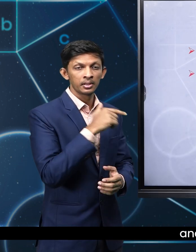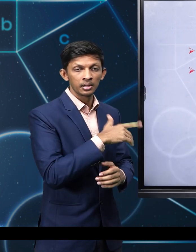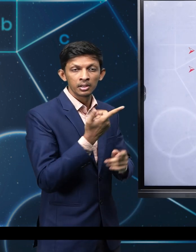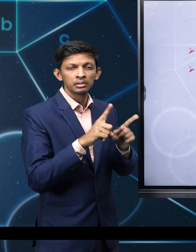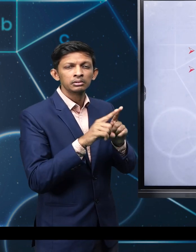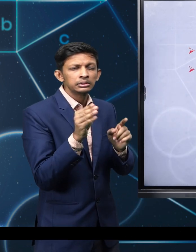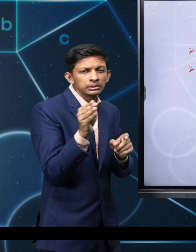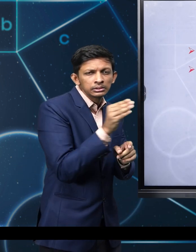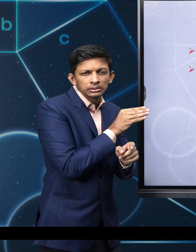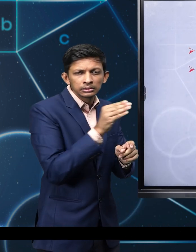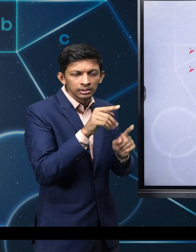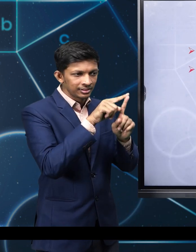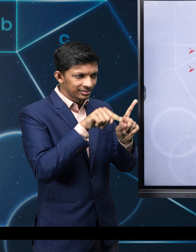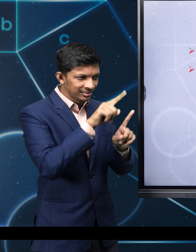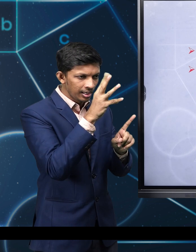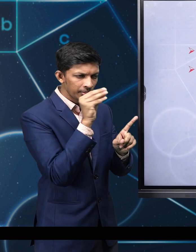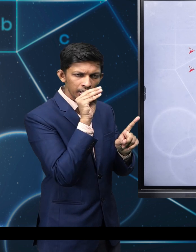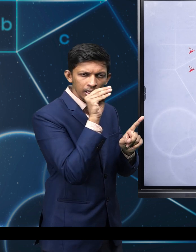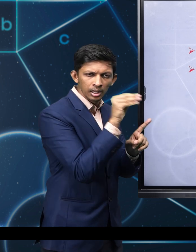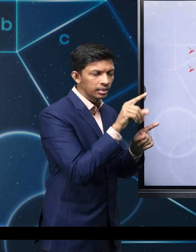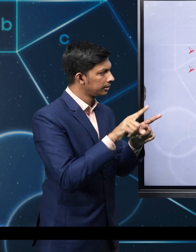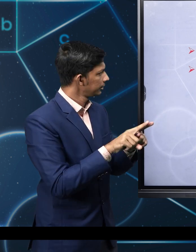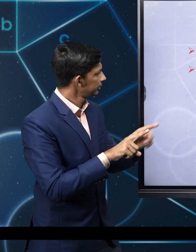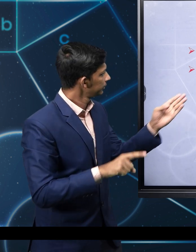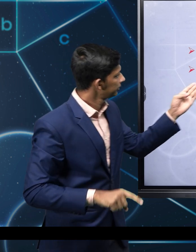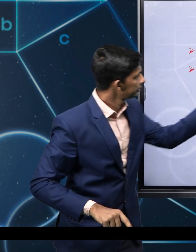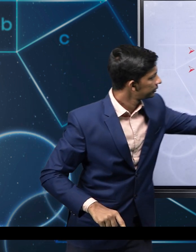to make a rough estimate of the square roots.